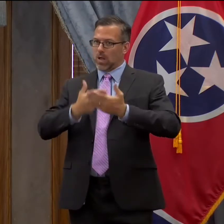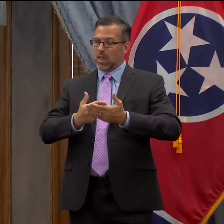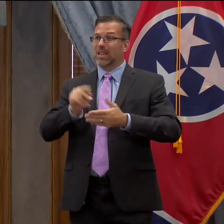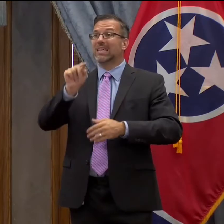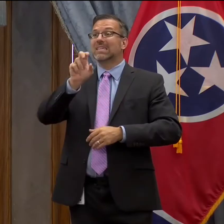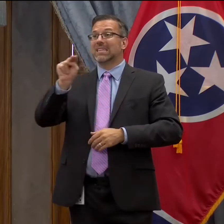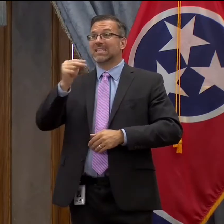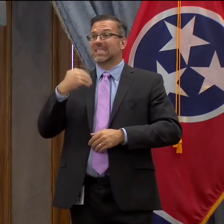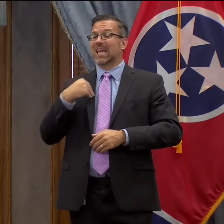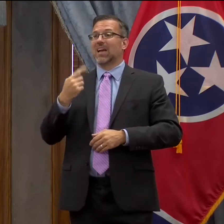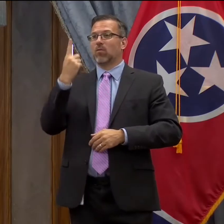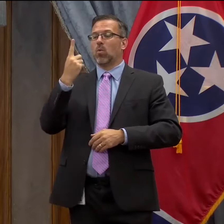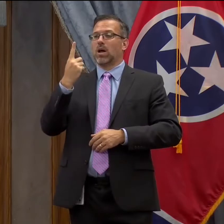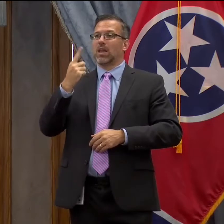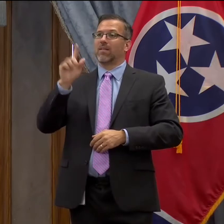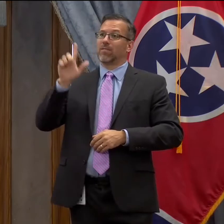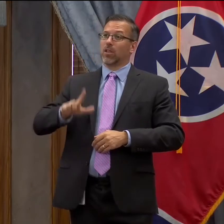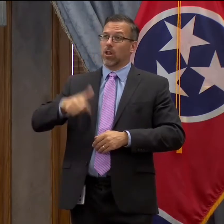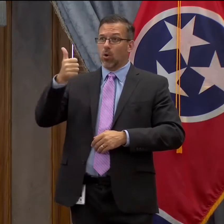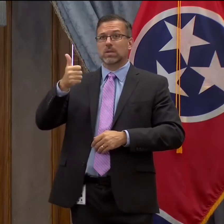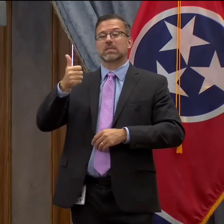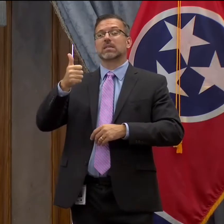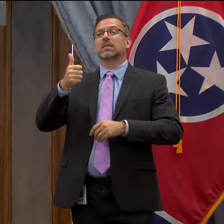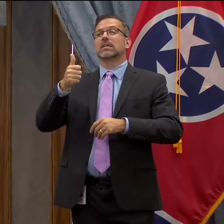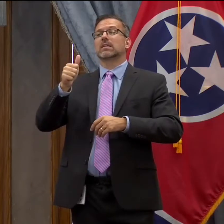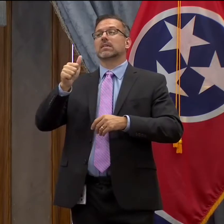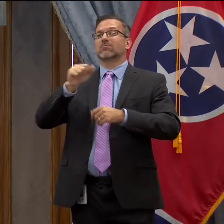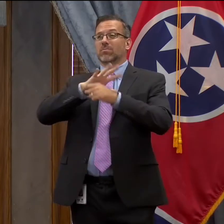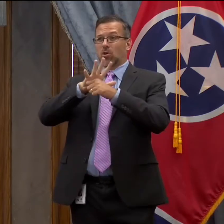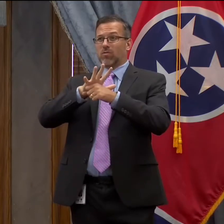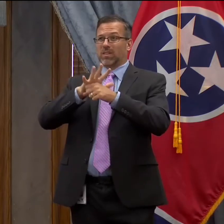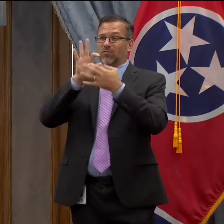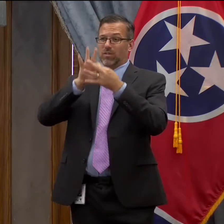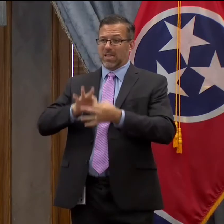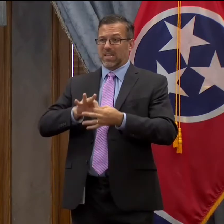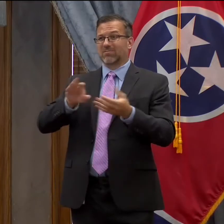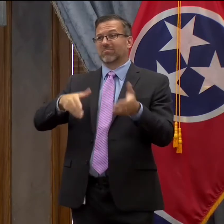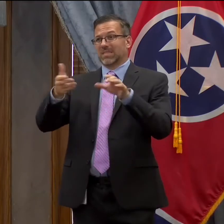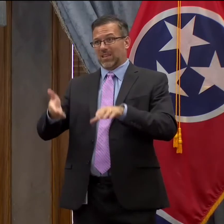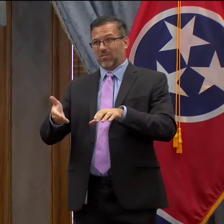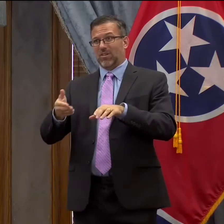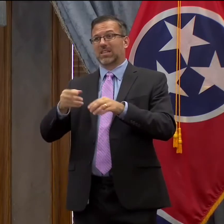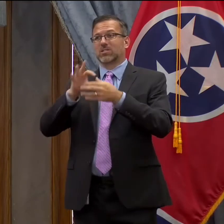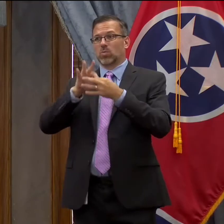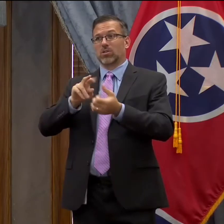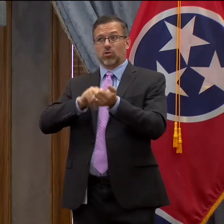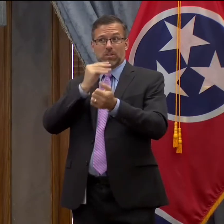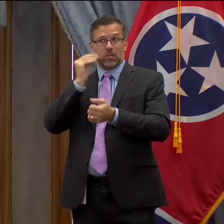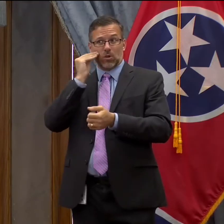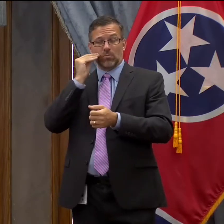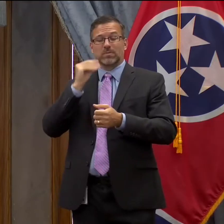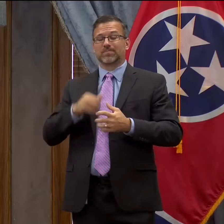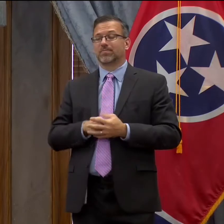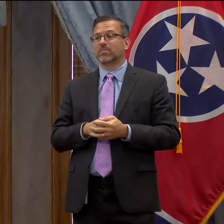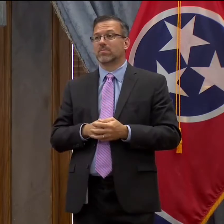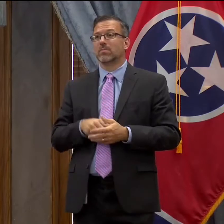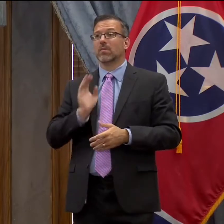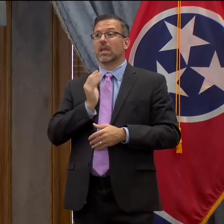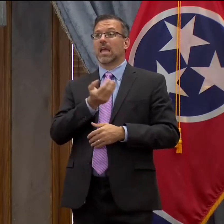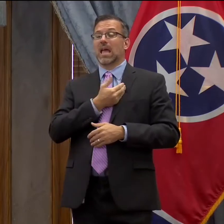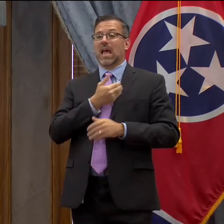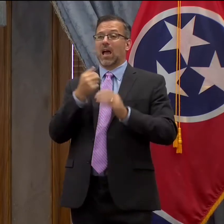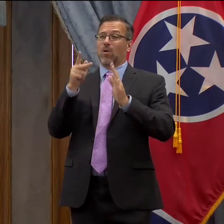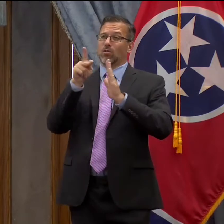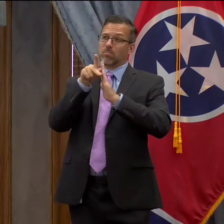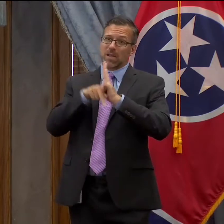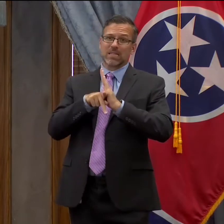lowest COVID death rates in nursing homes in the nation. Undoubtedly, these strict measures have saved dozens, if not